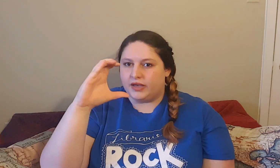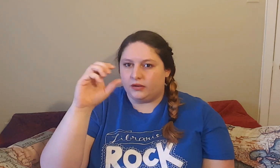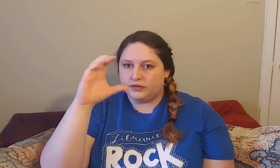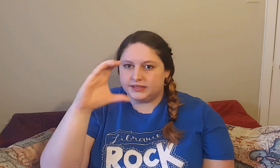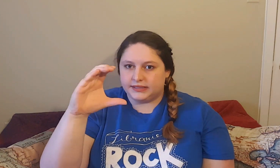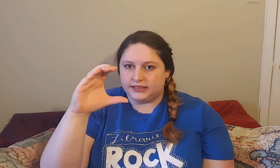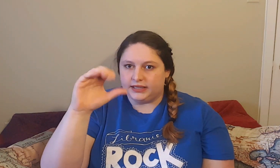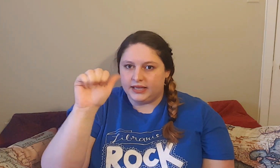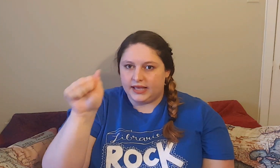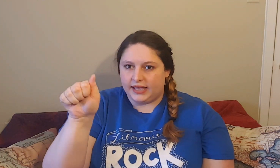spell